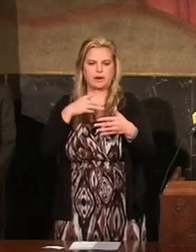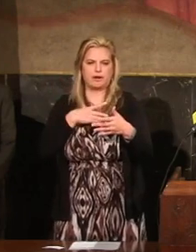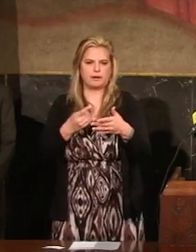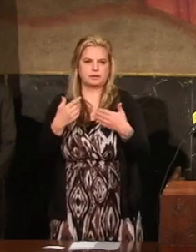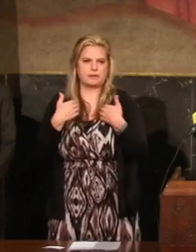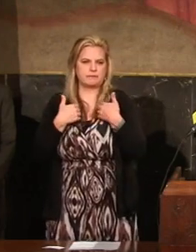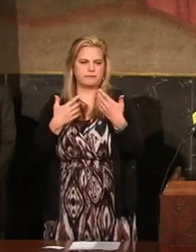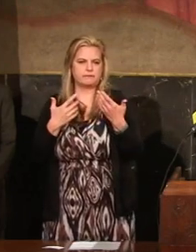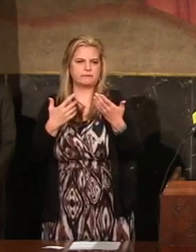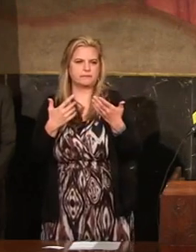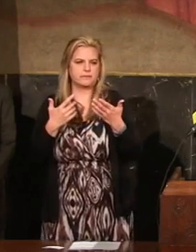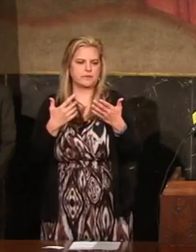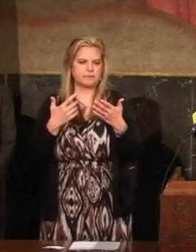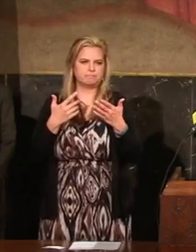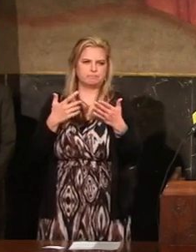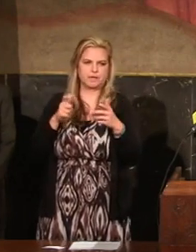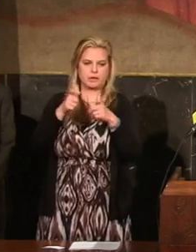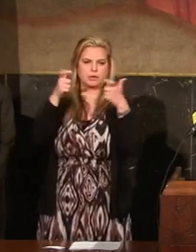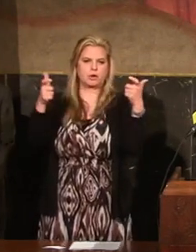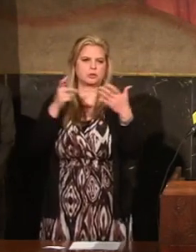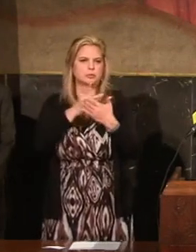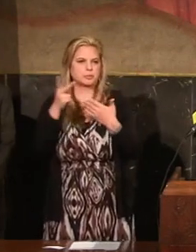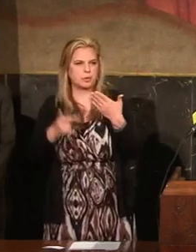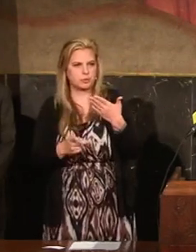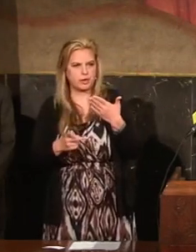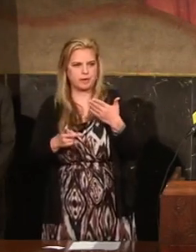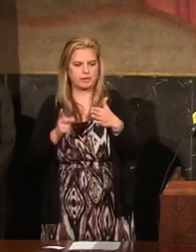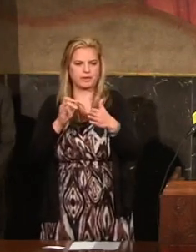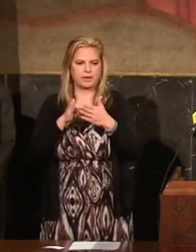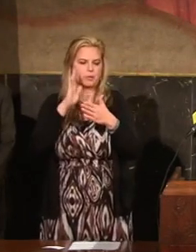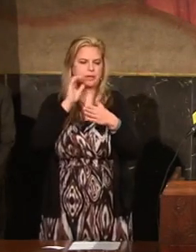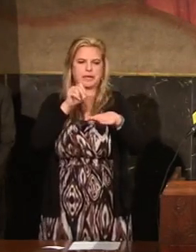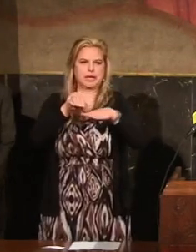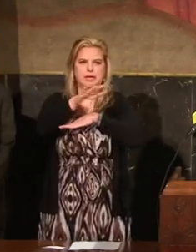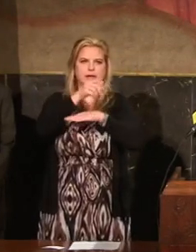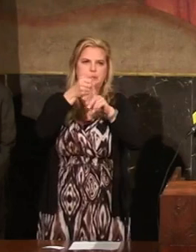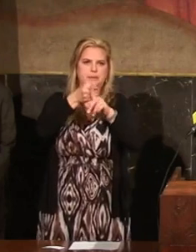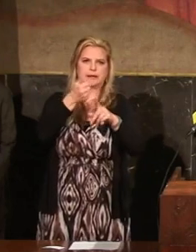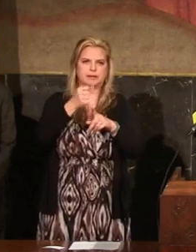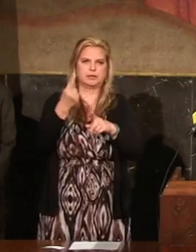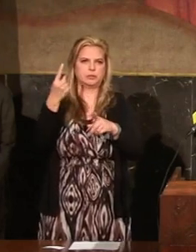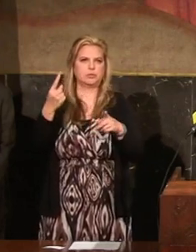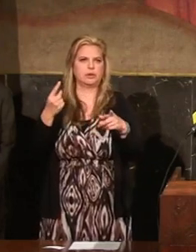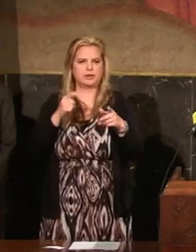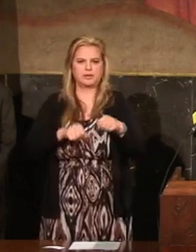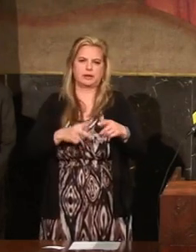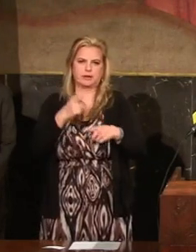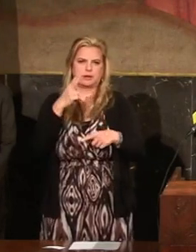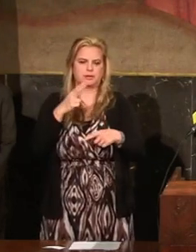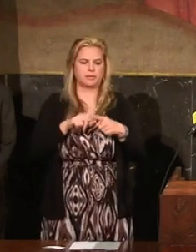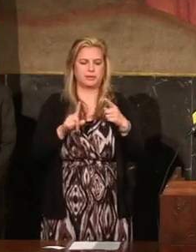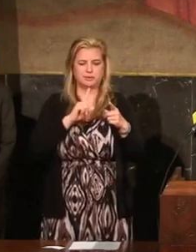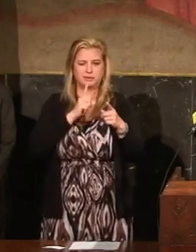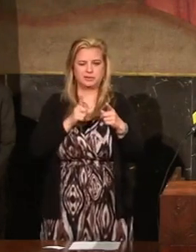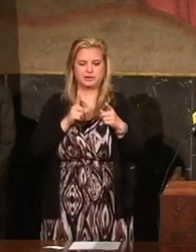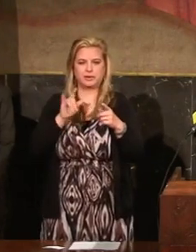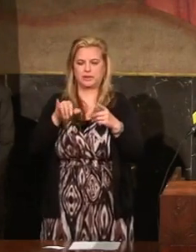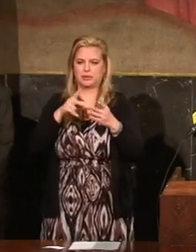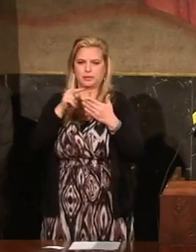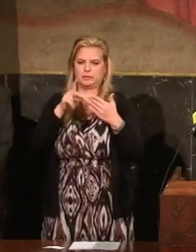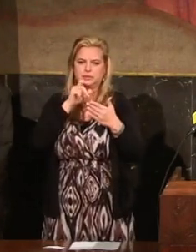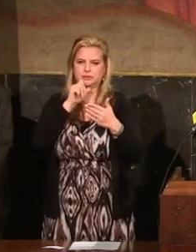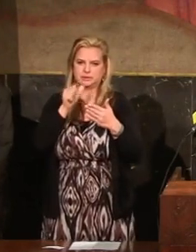have a large program that wouldn't impact anyone that we can cut. And the reality is that the program just does not